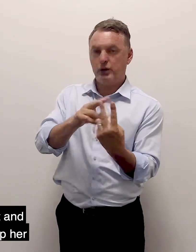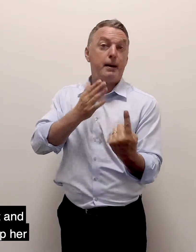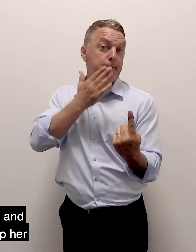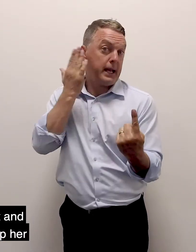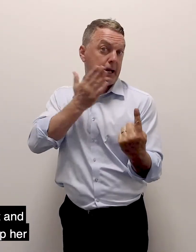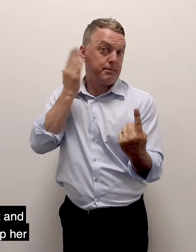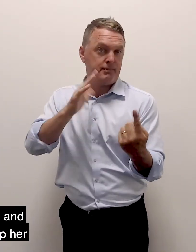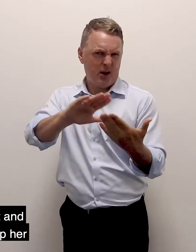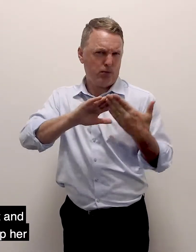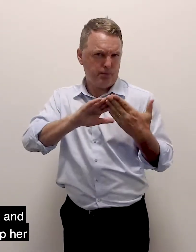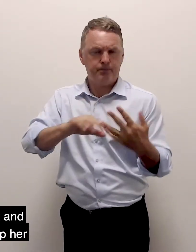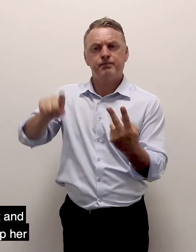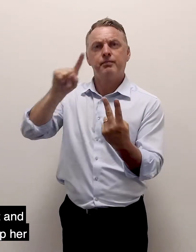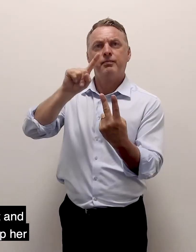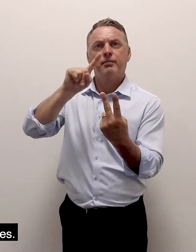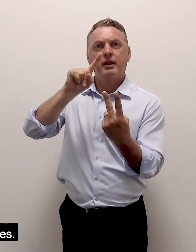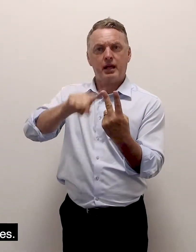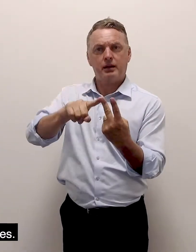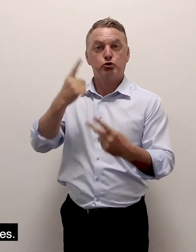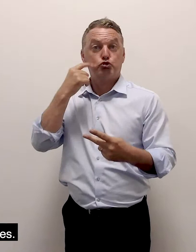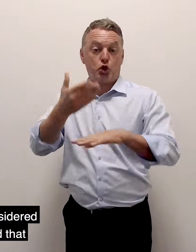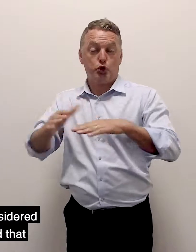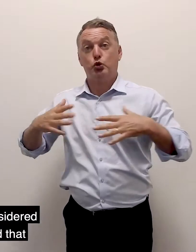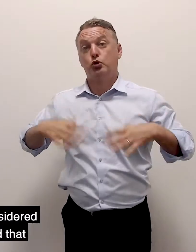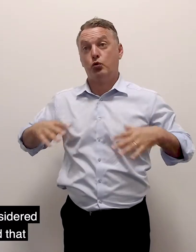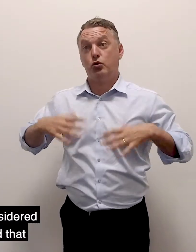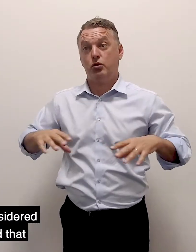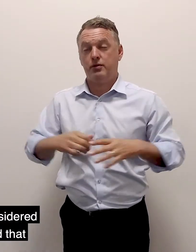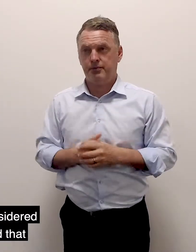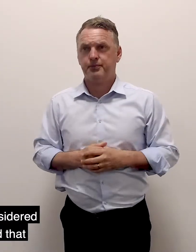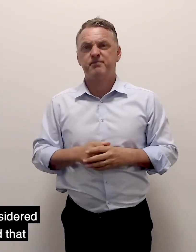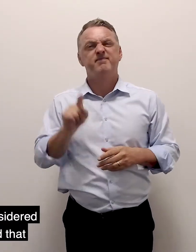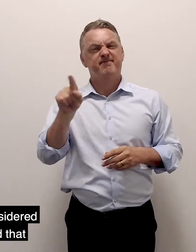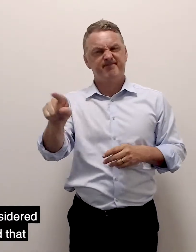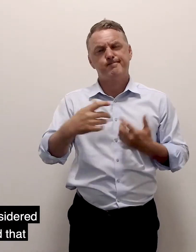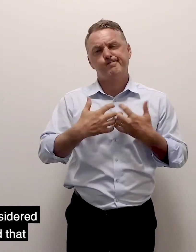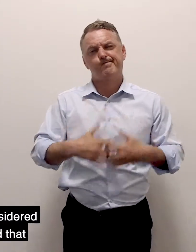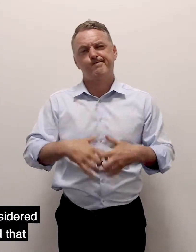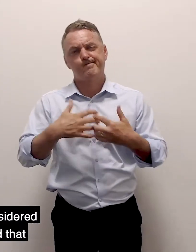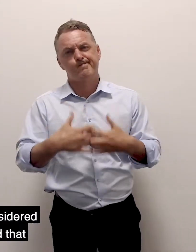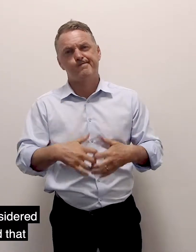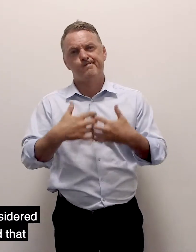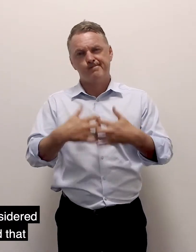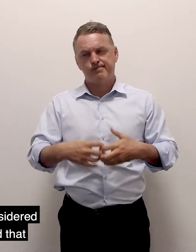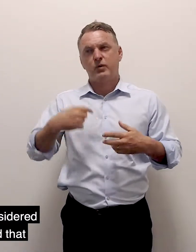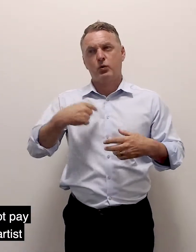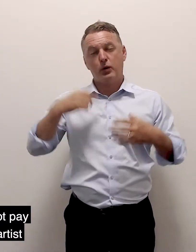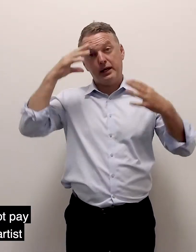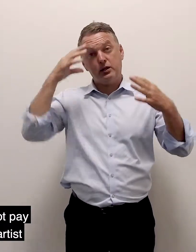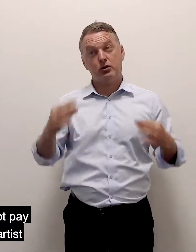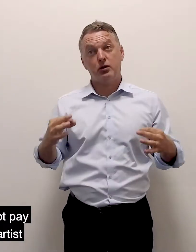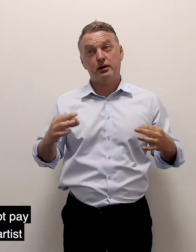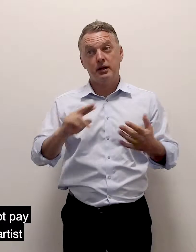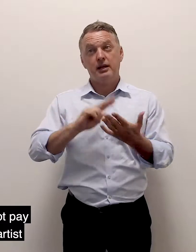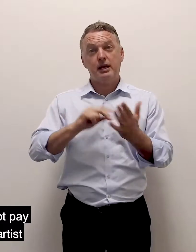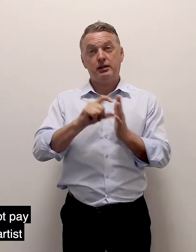makeup artist and someone to help her try on new clothes. Yeah. Now, we considered it and we decided that